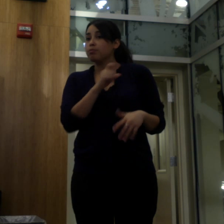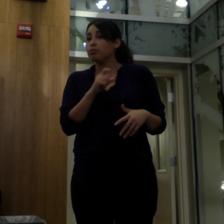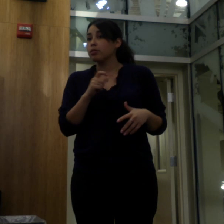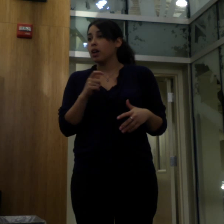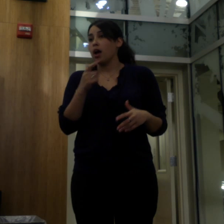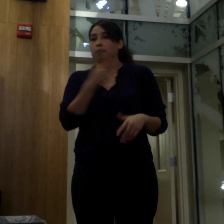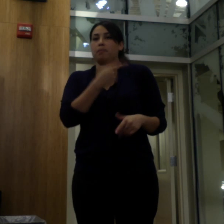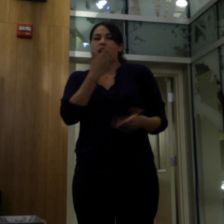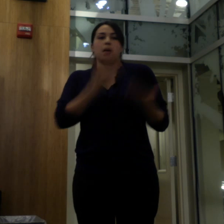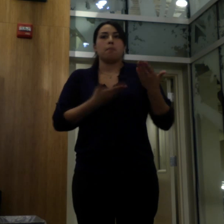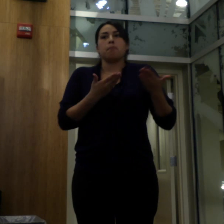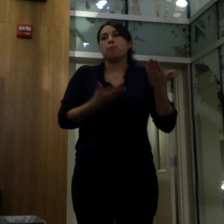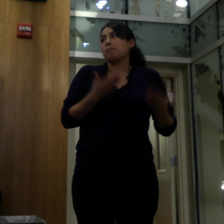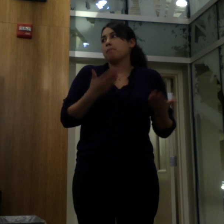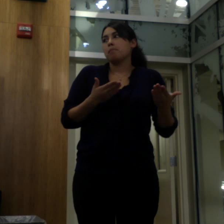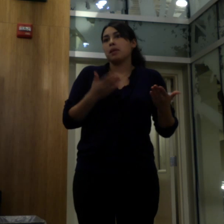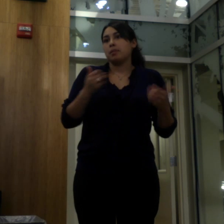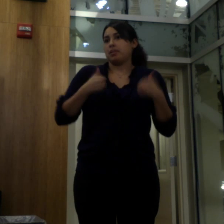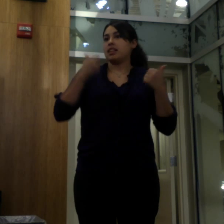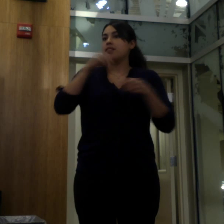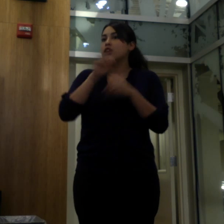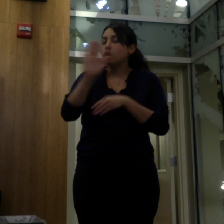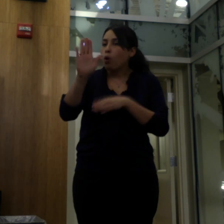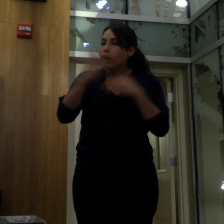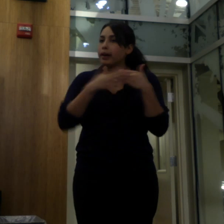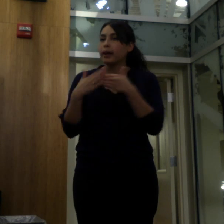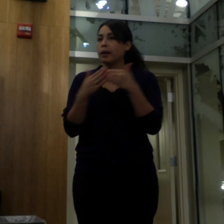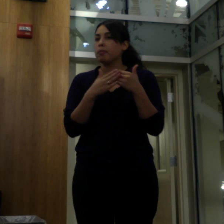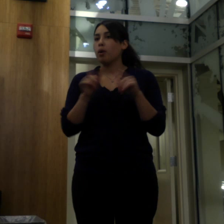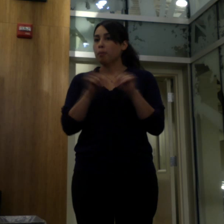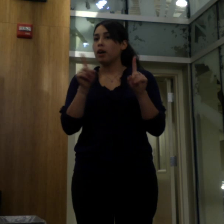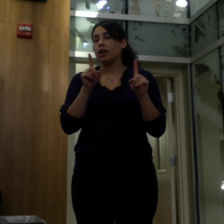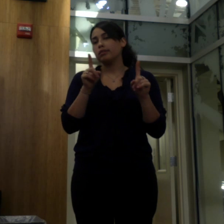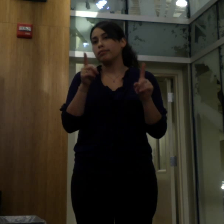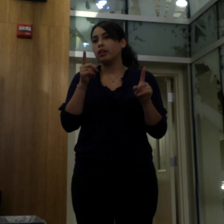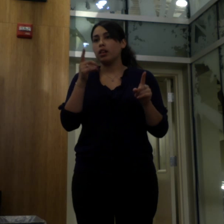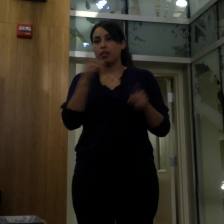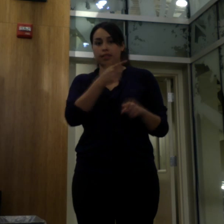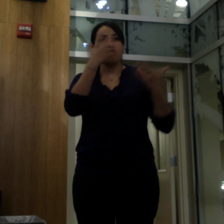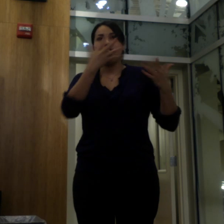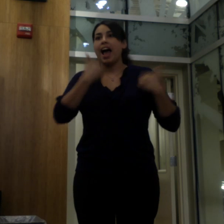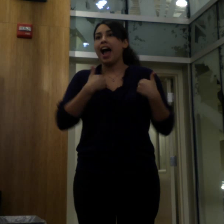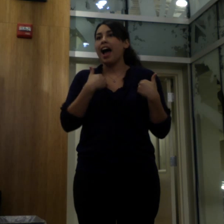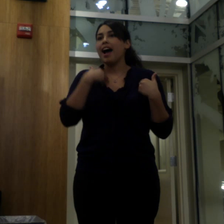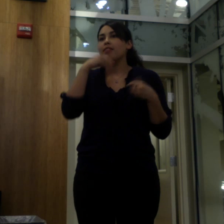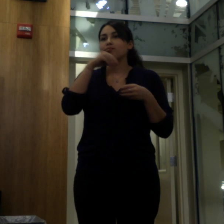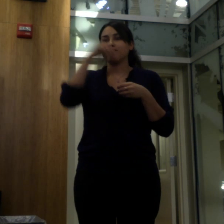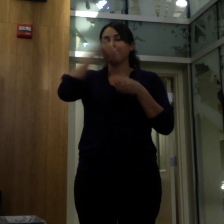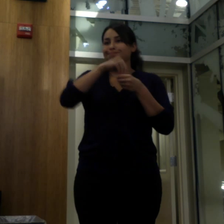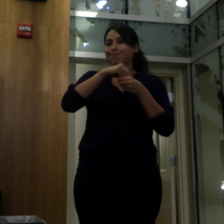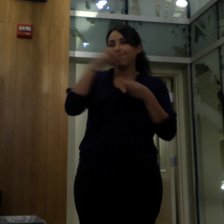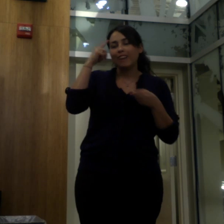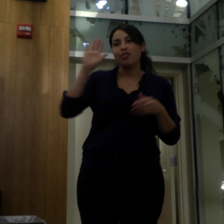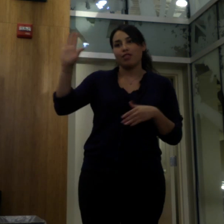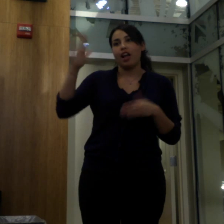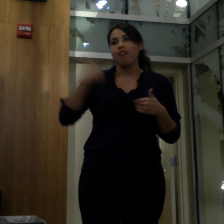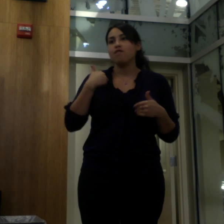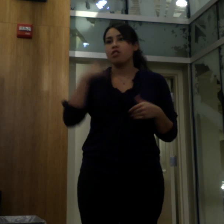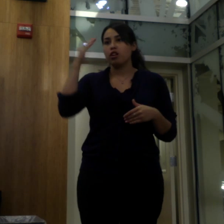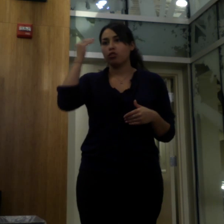may not necessarily, they may live in your neighborhood, right? I guarantee you they have all that knowledge. But it's more of